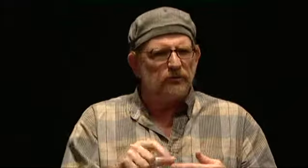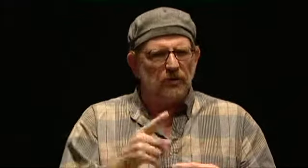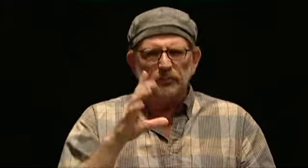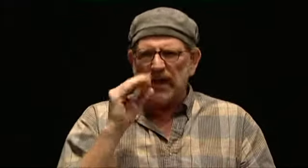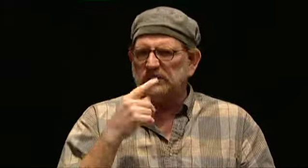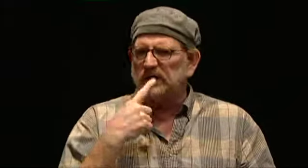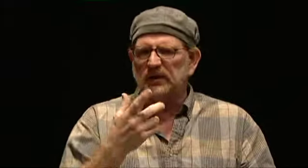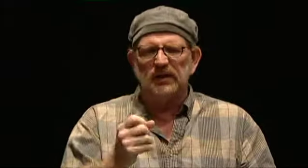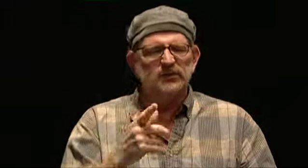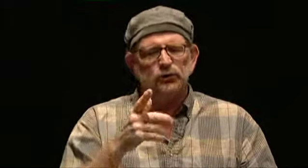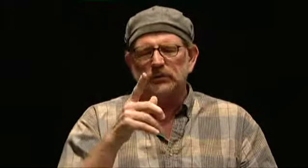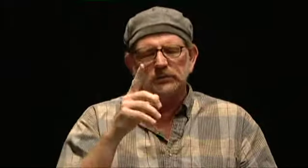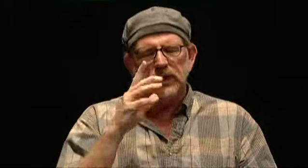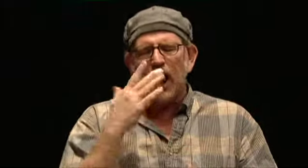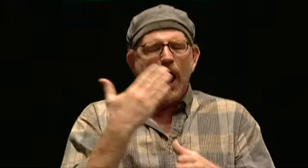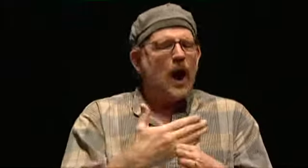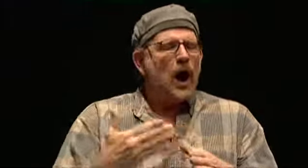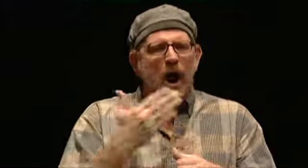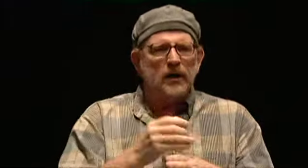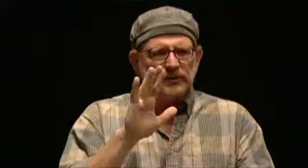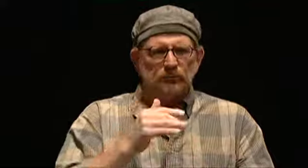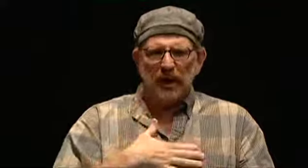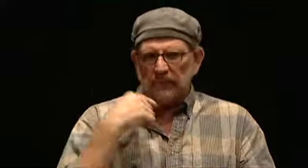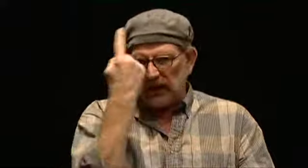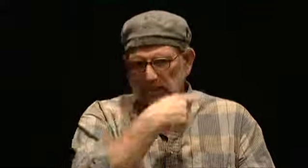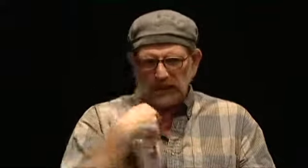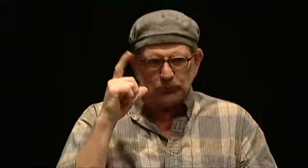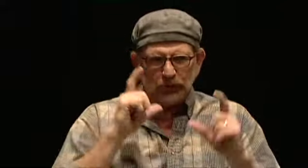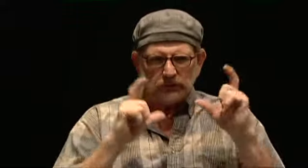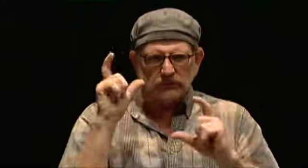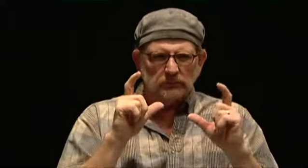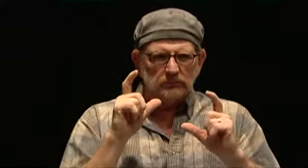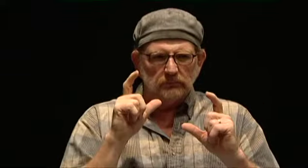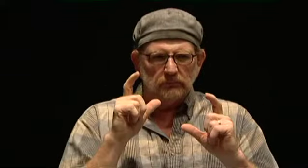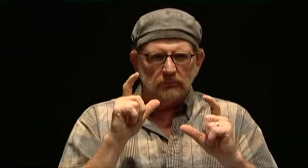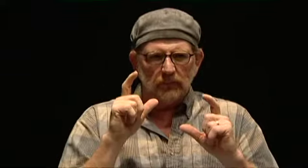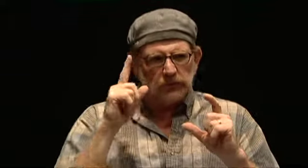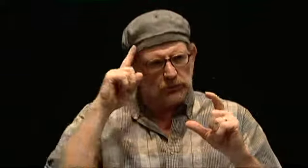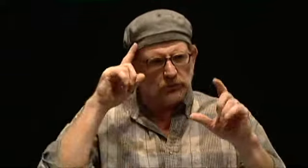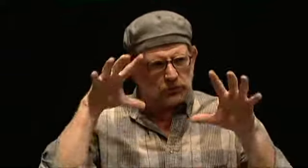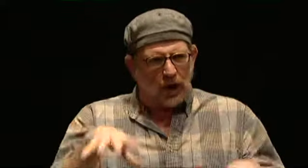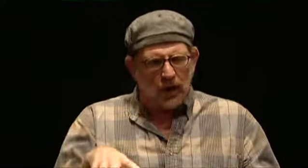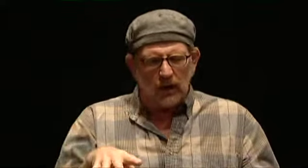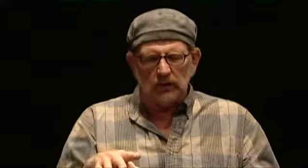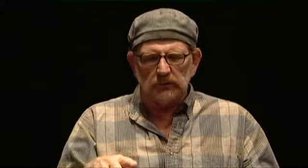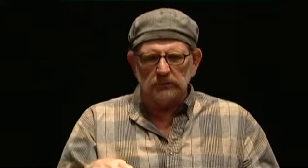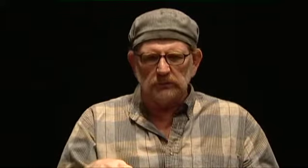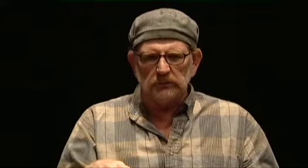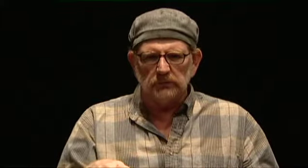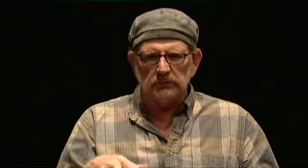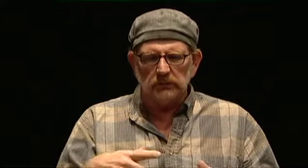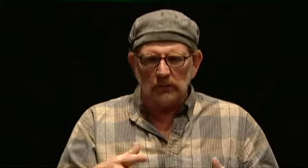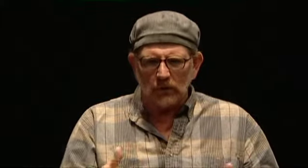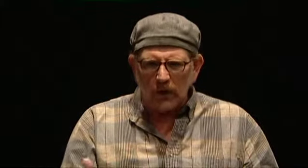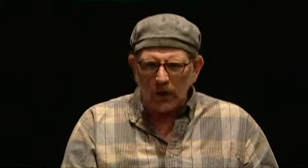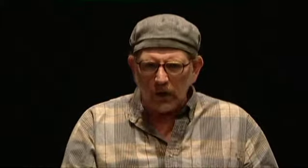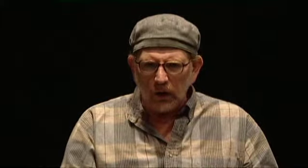And I got one letter from a man saying that he's just haunted by my expression, you know, my expression of